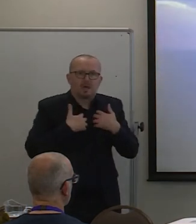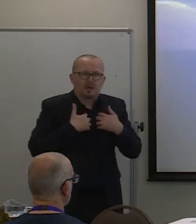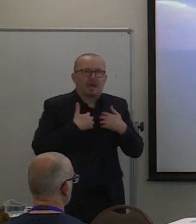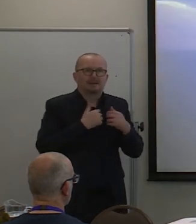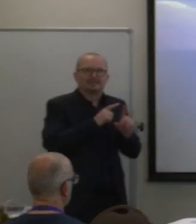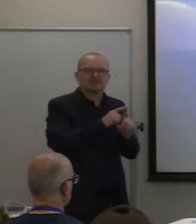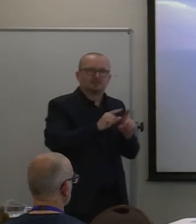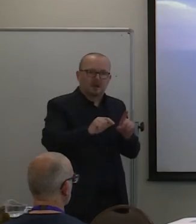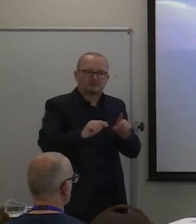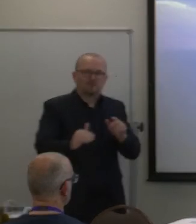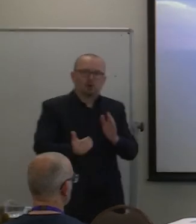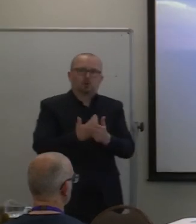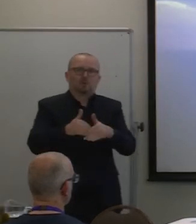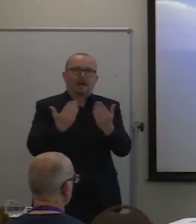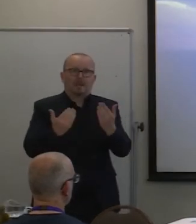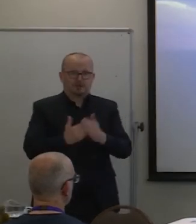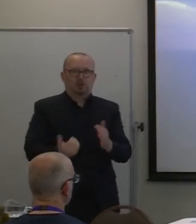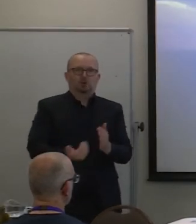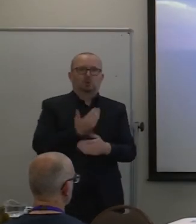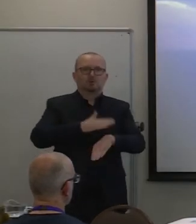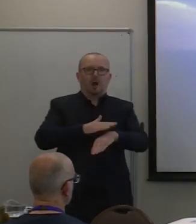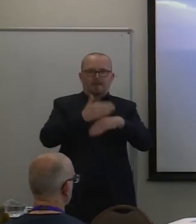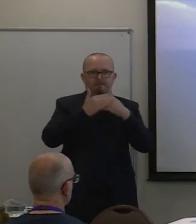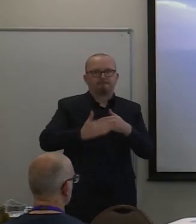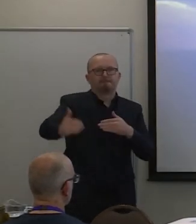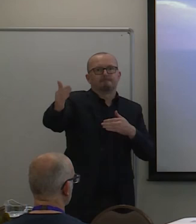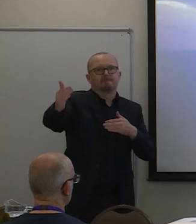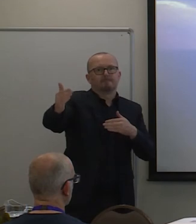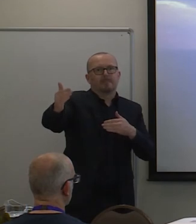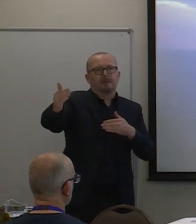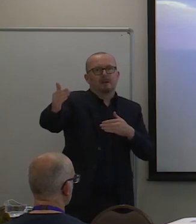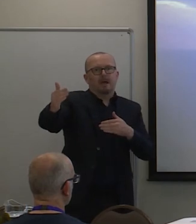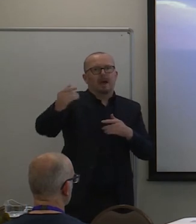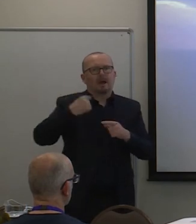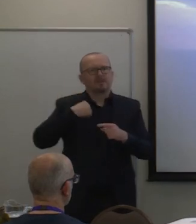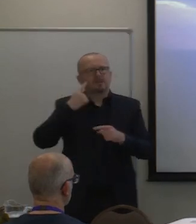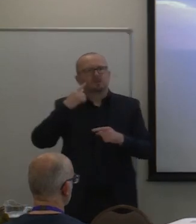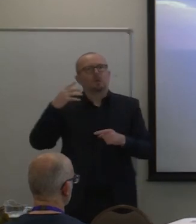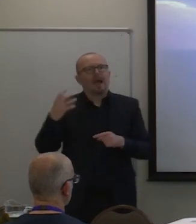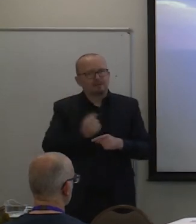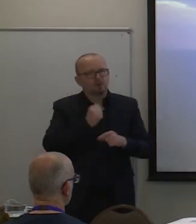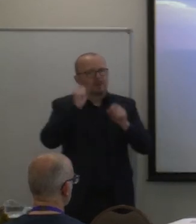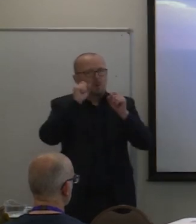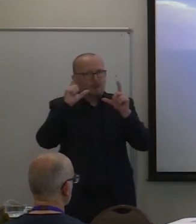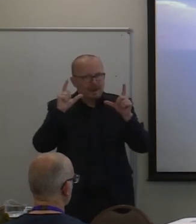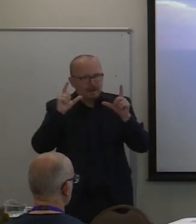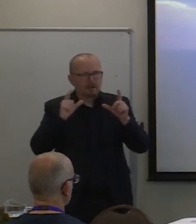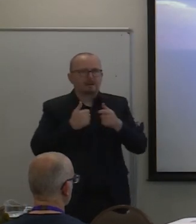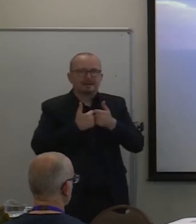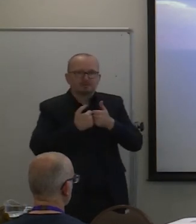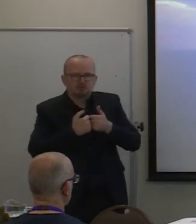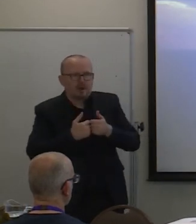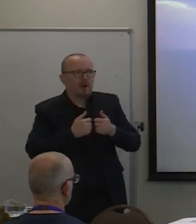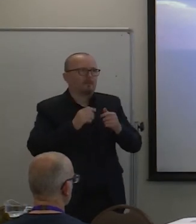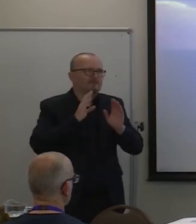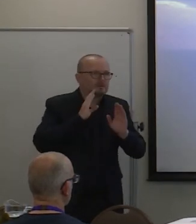us. And I think if we don't start looking at the post-mass digitization era and start thinking about what's next